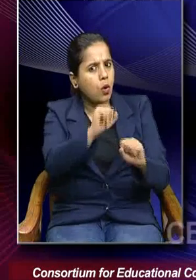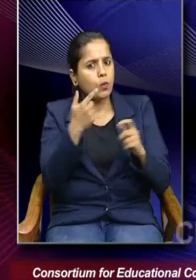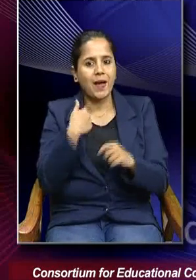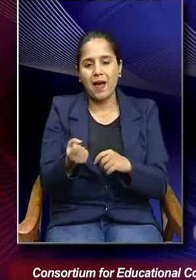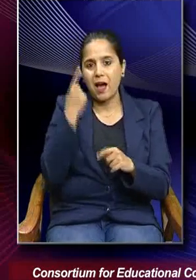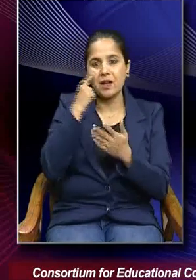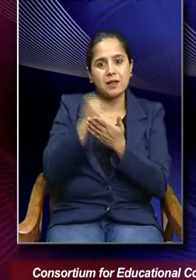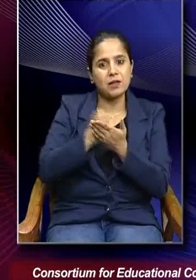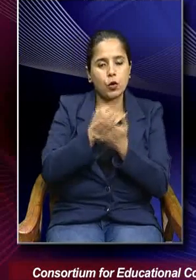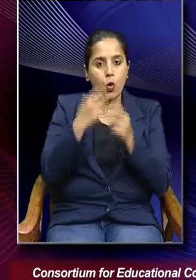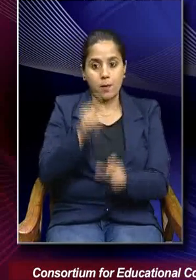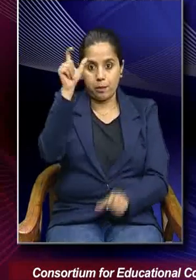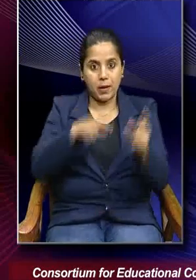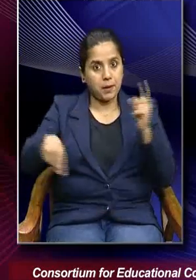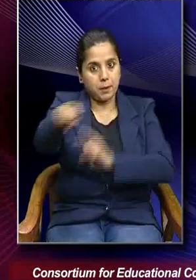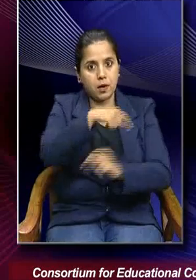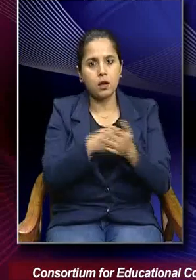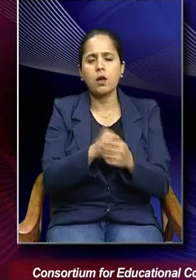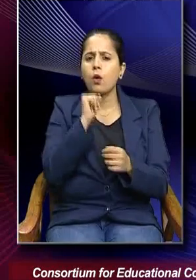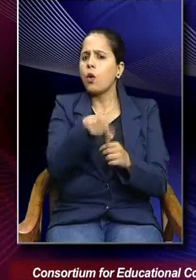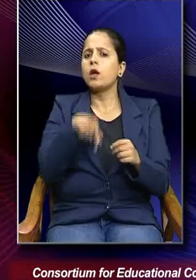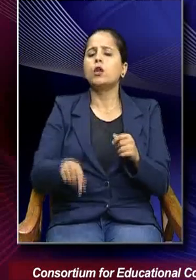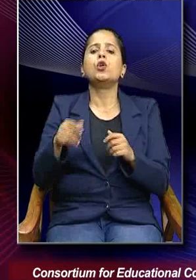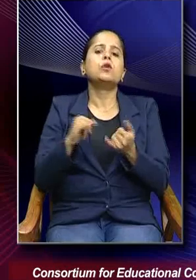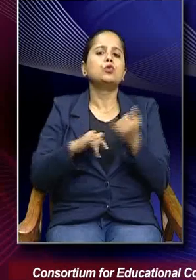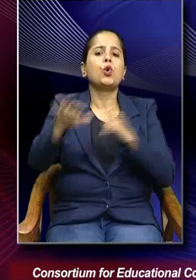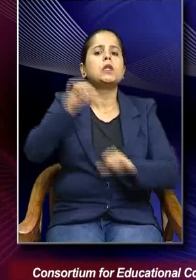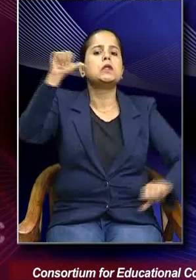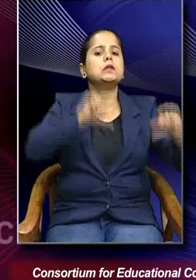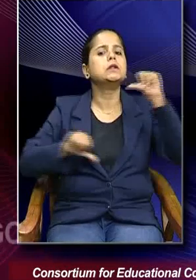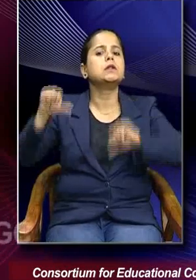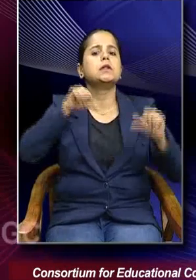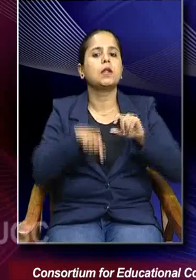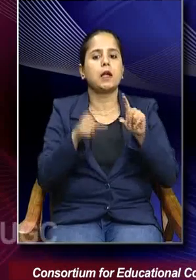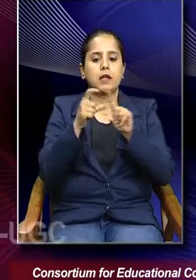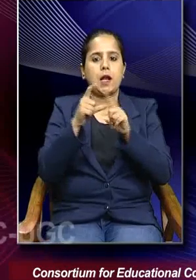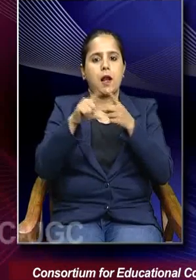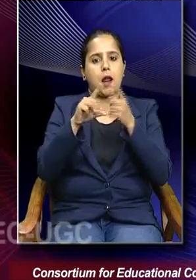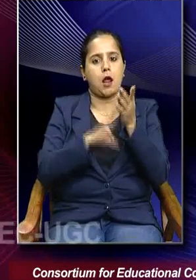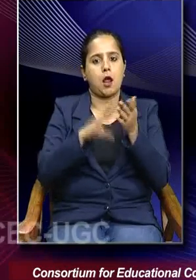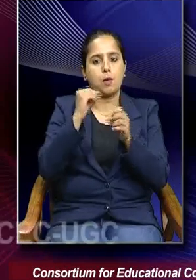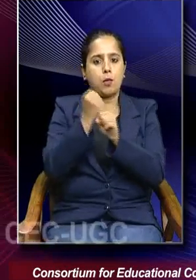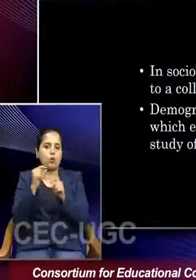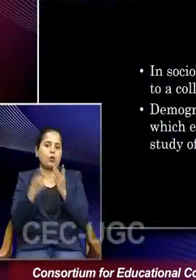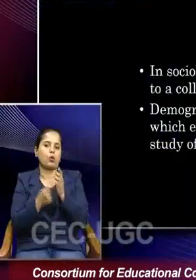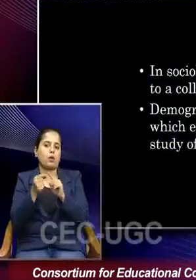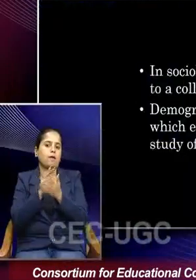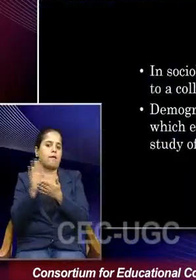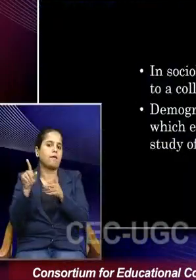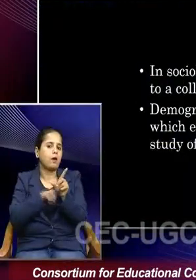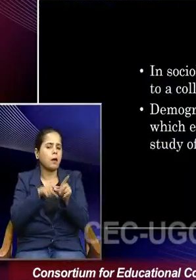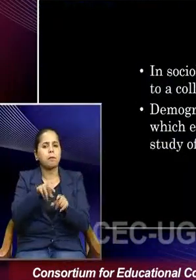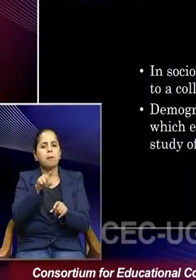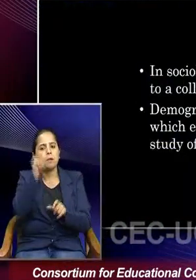understand population, or what in social sciences is referred as demography. Demography is the study